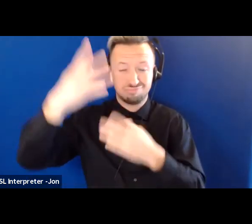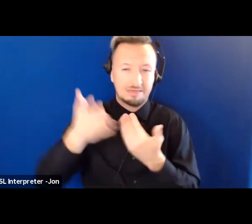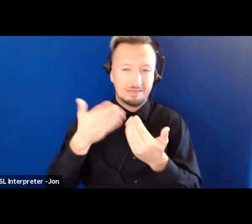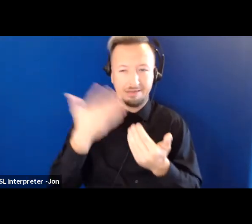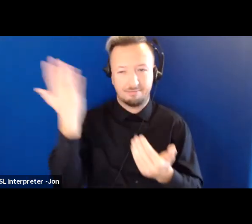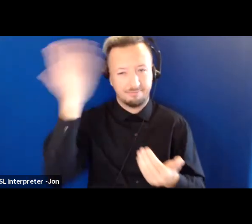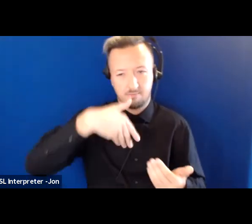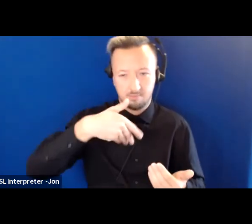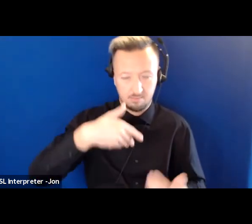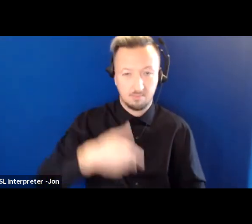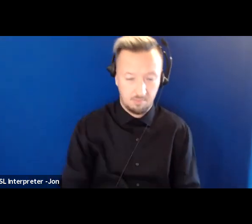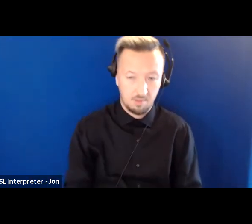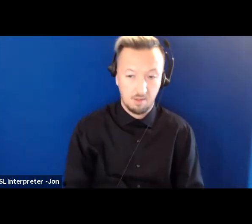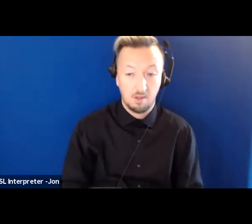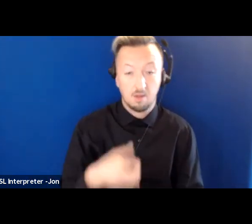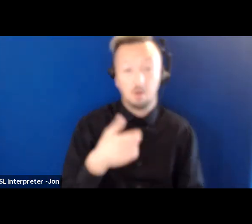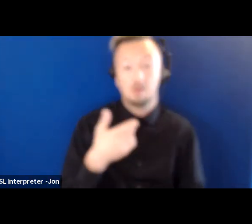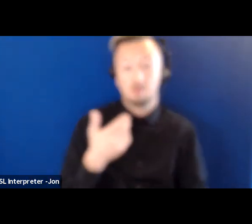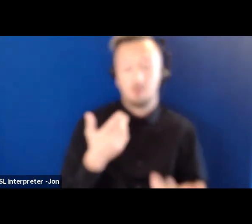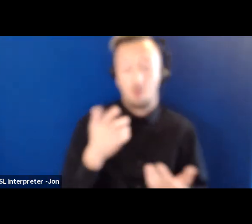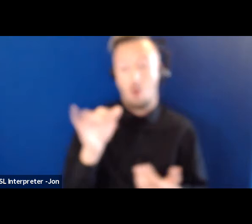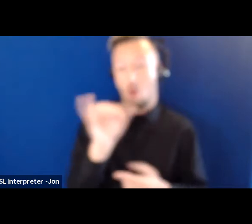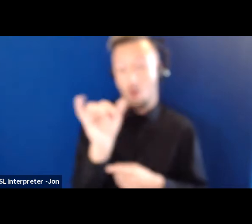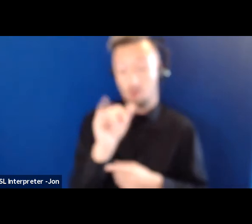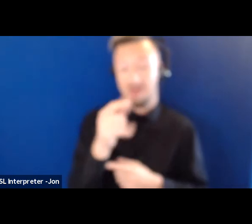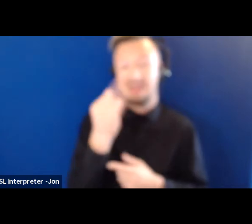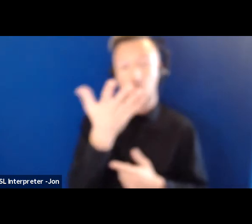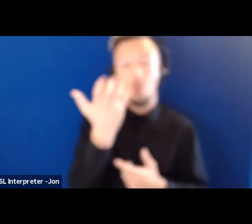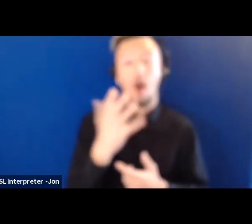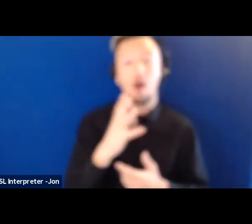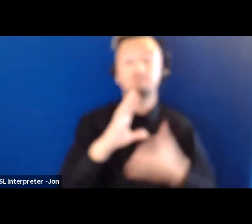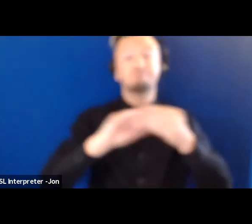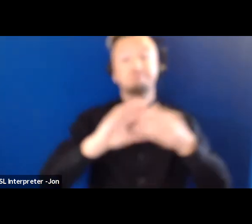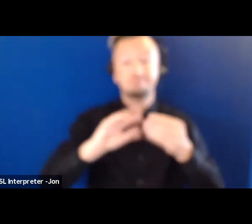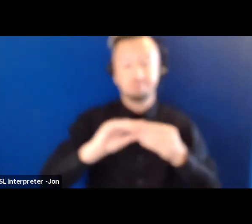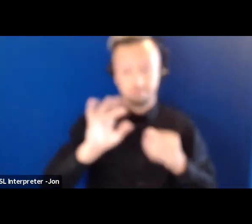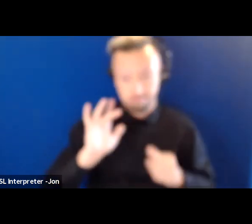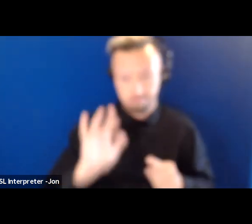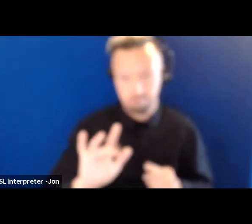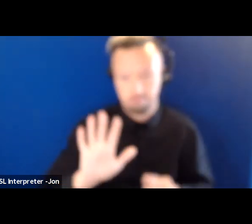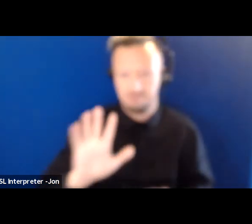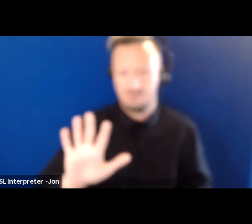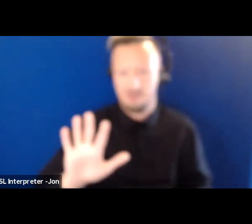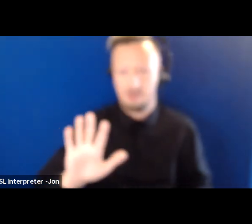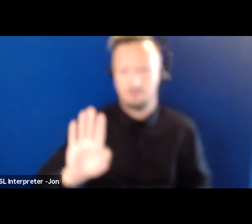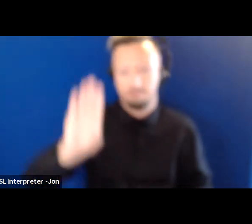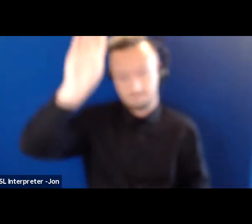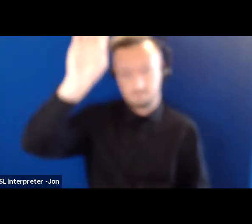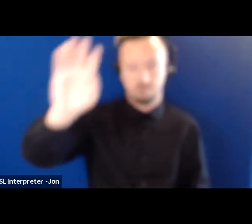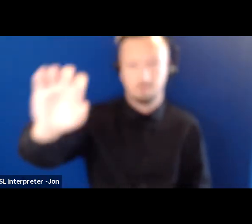To ask a question or make a comment, you can also select the hand option on the menu, and that allows us to know you have a